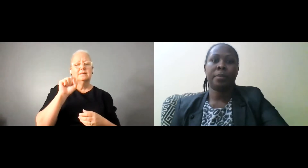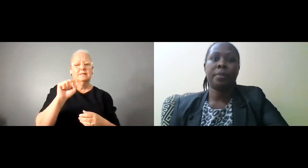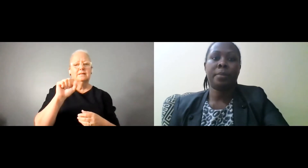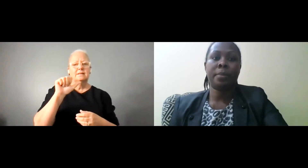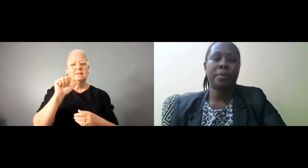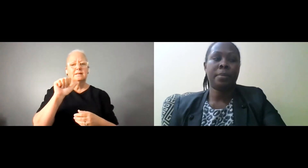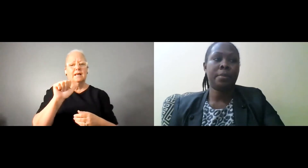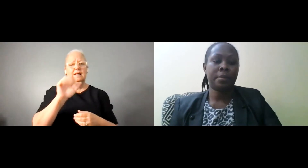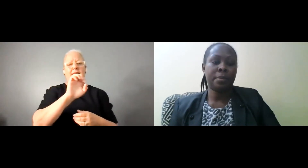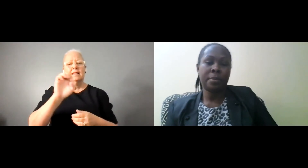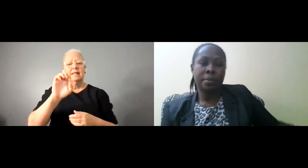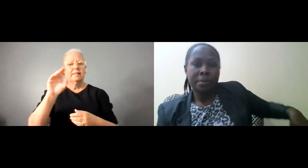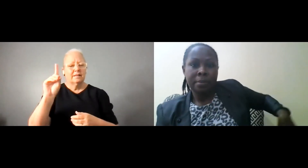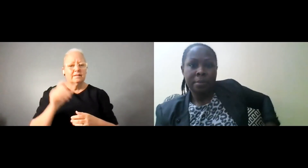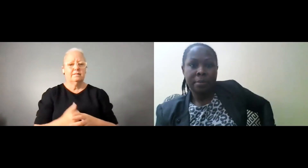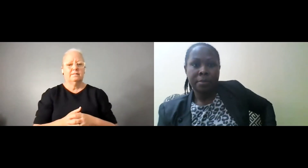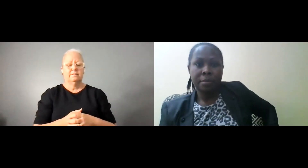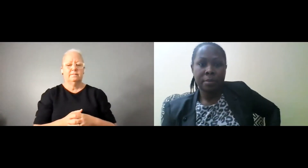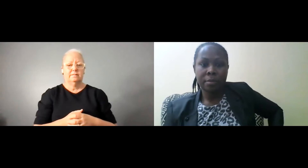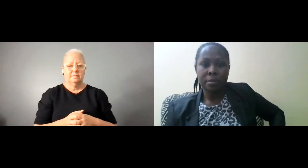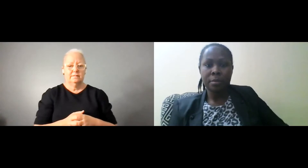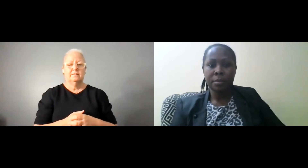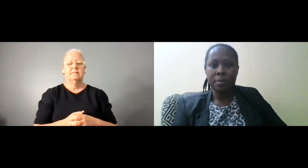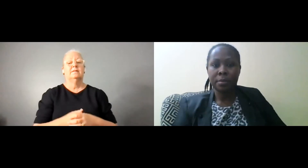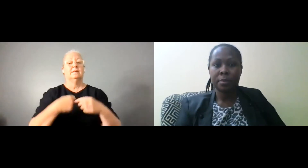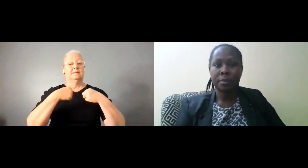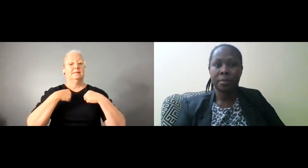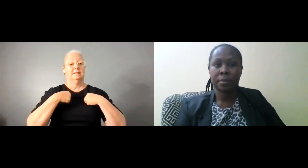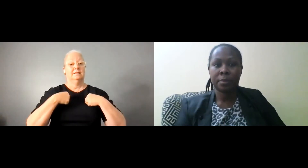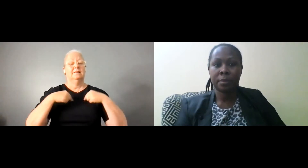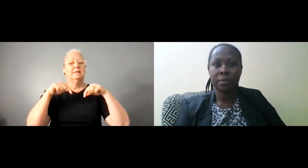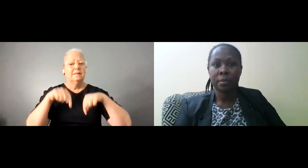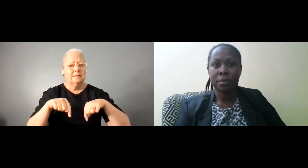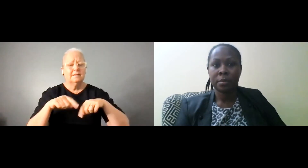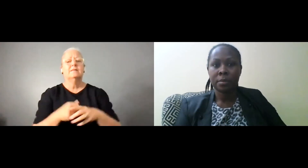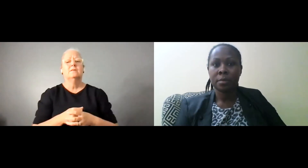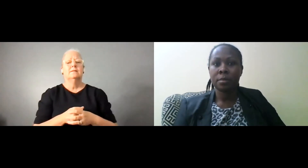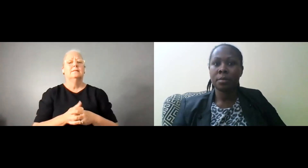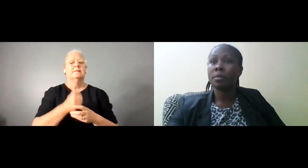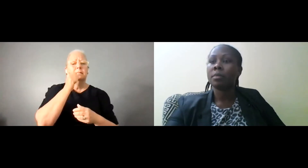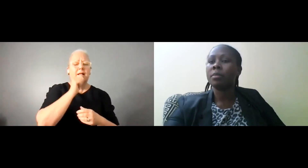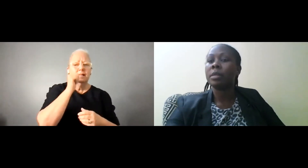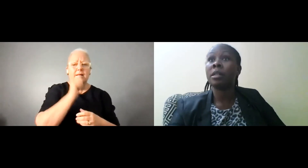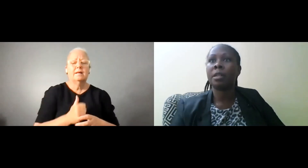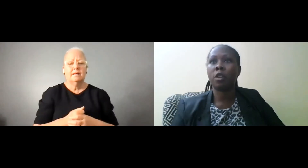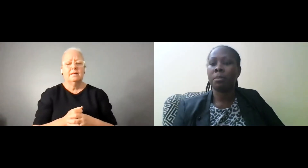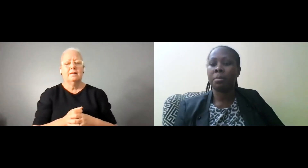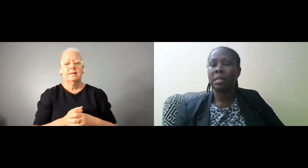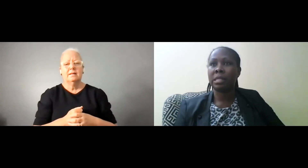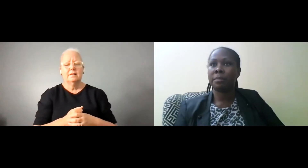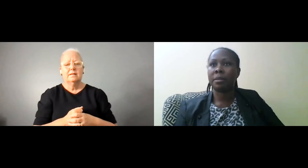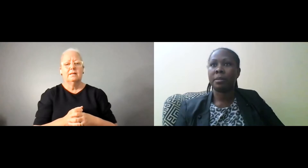group. And for me, in Somaliland, people with disability are estimated 15%